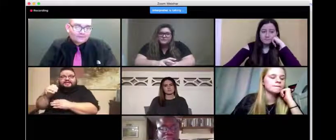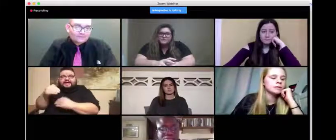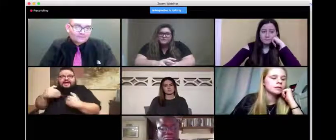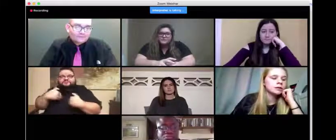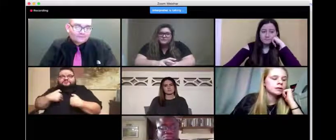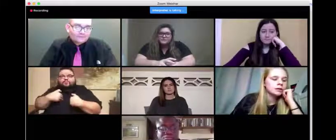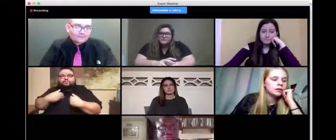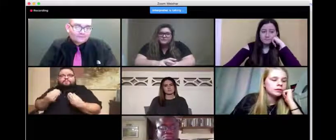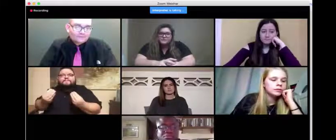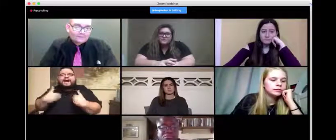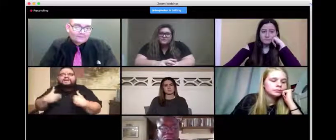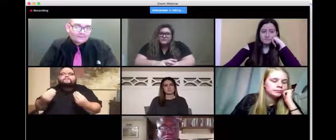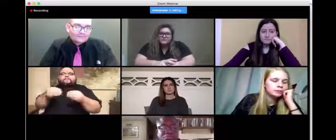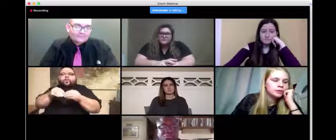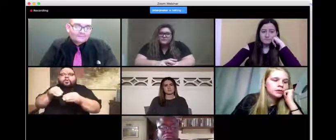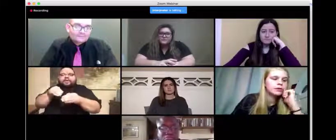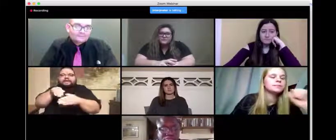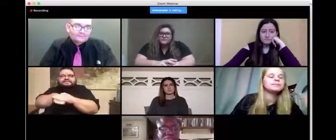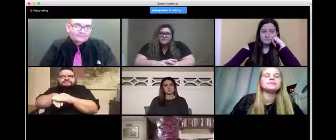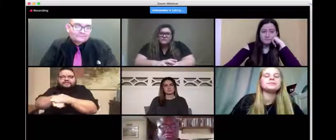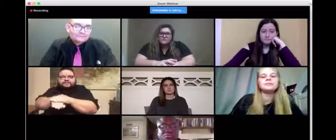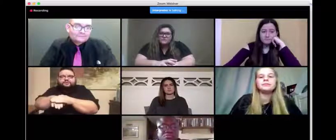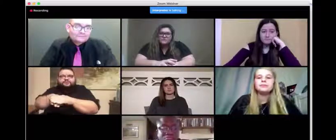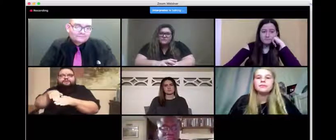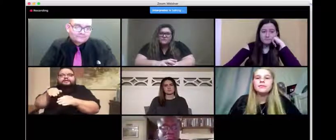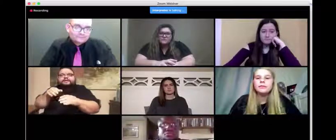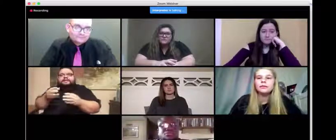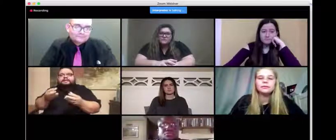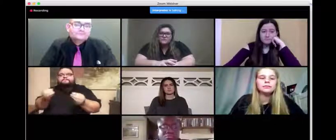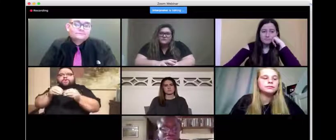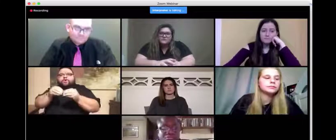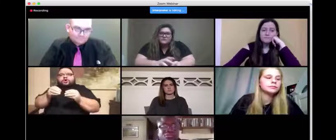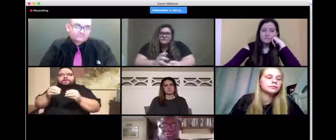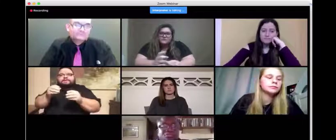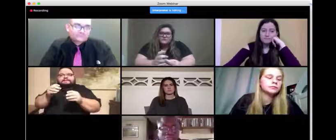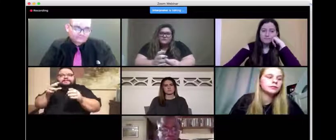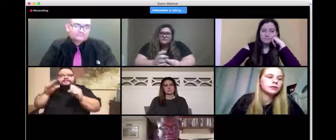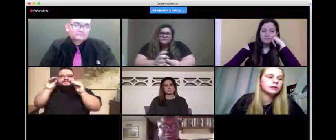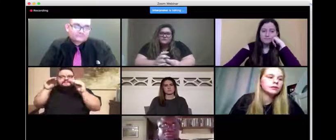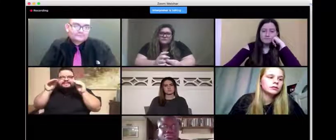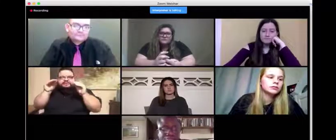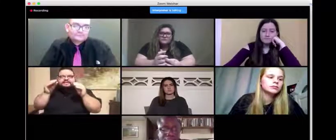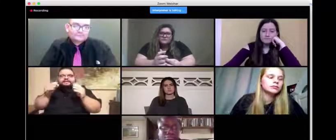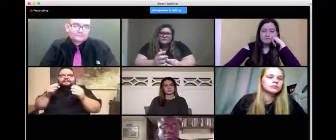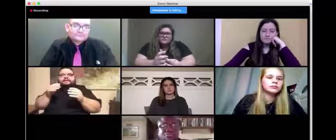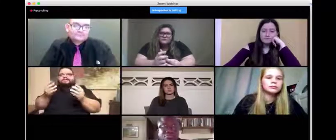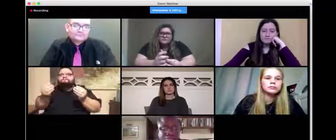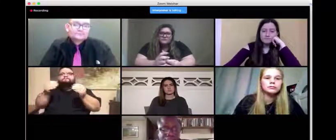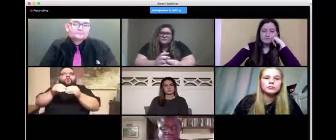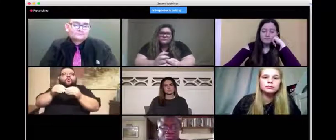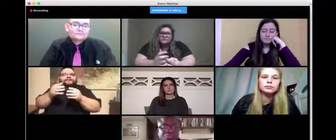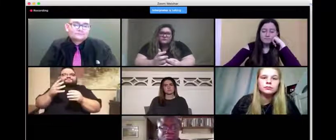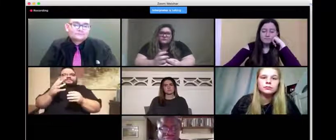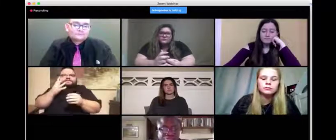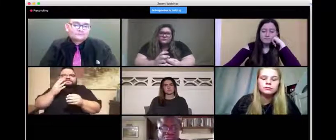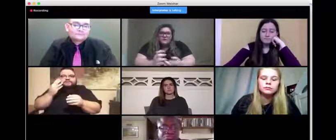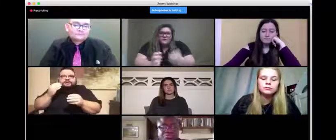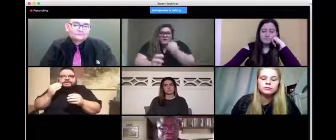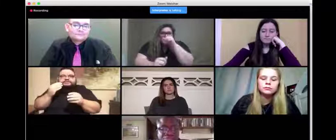accessibility, more available to educate, more opportunity for experiences, to look at